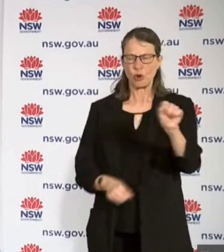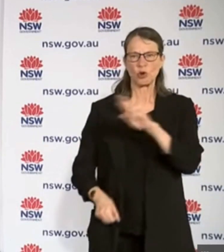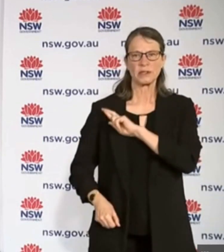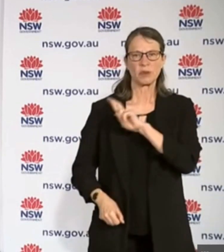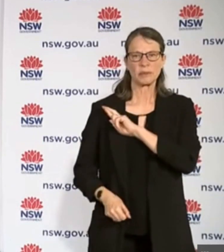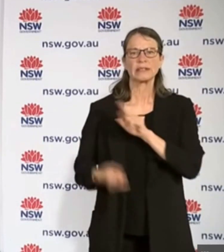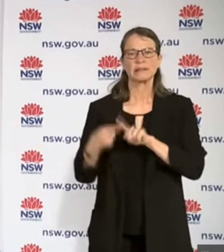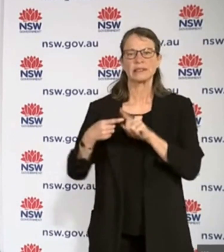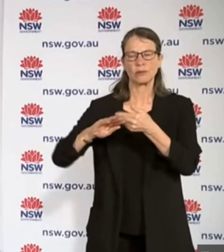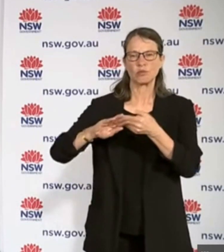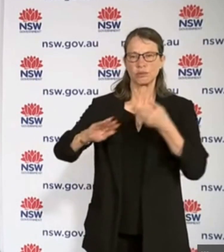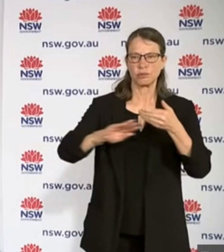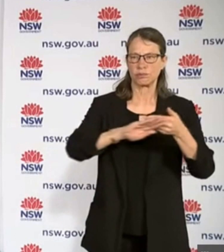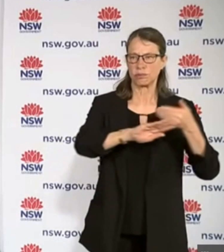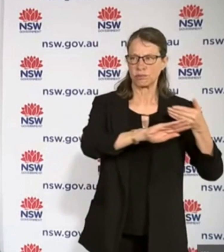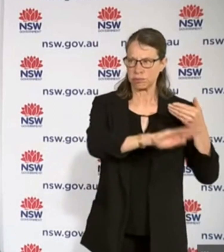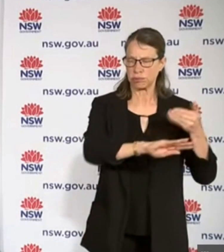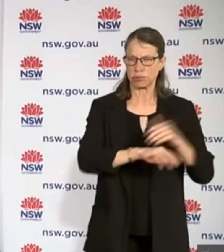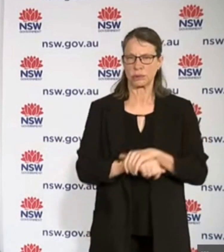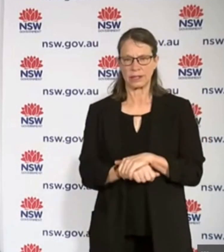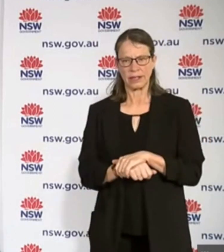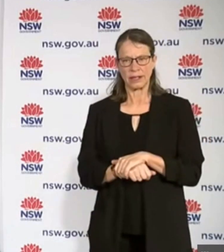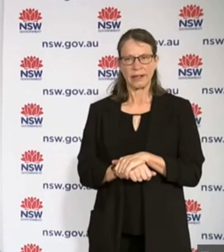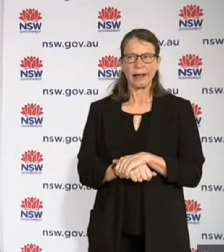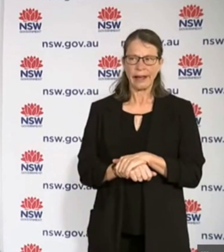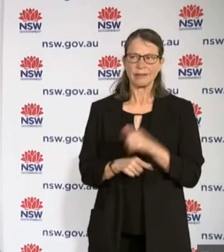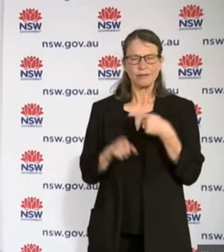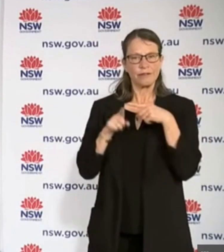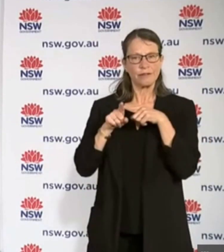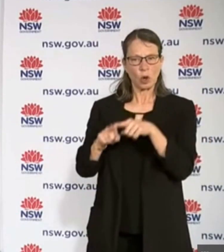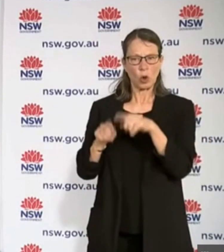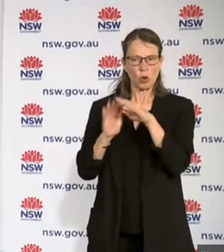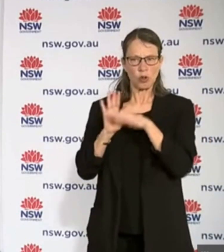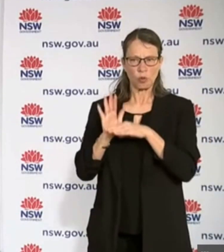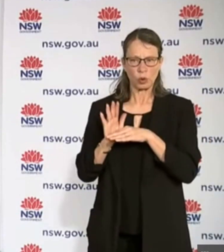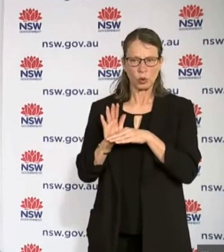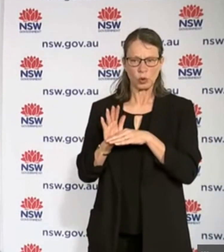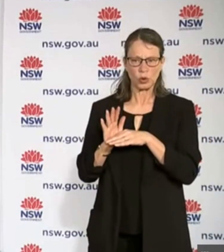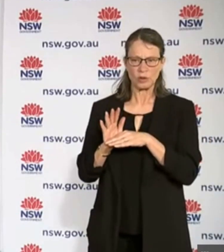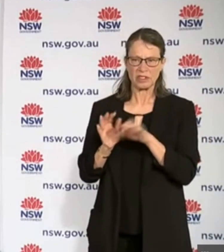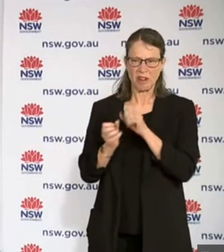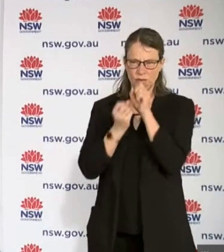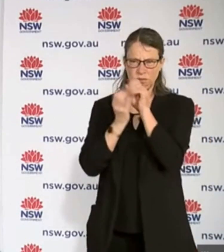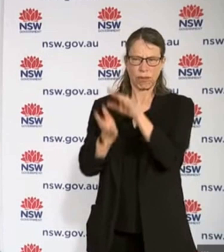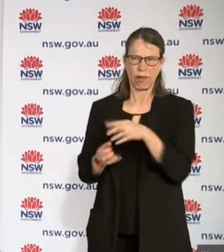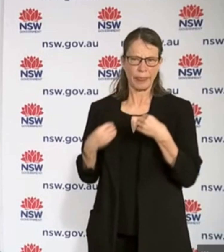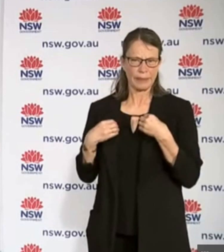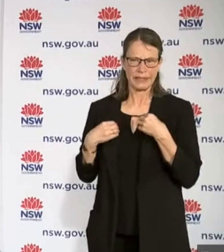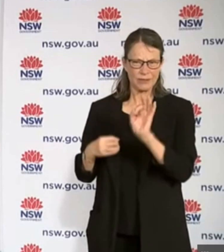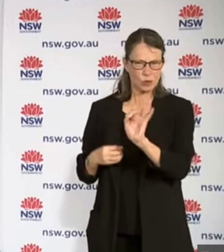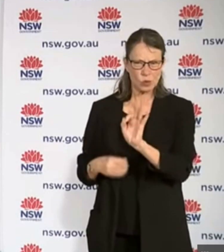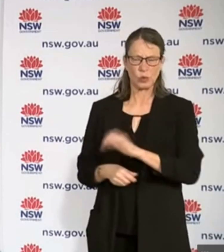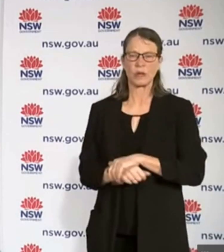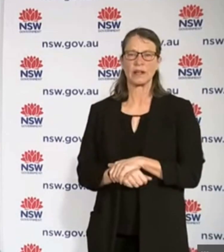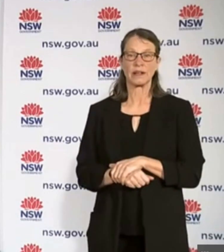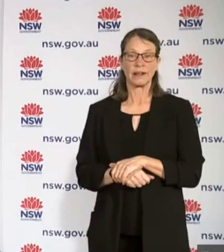distancing, healthy regard to the rules, and one other change that will kick in at